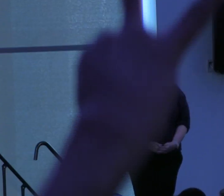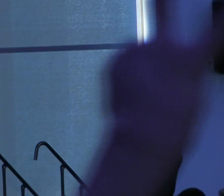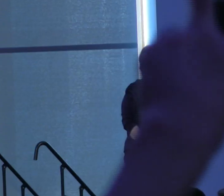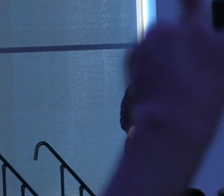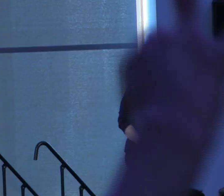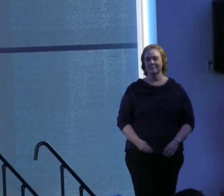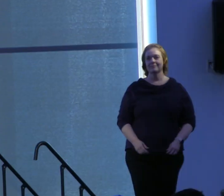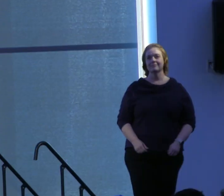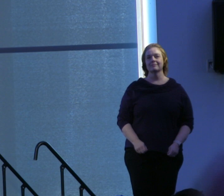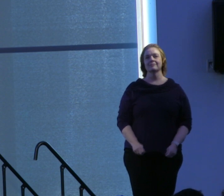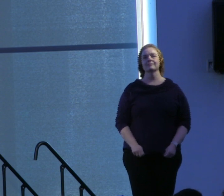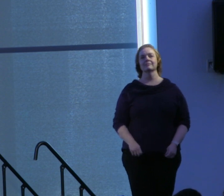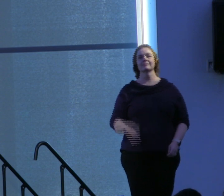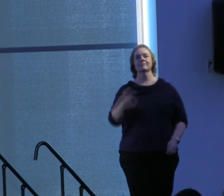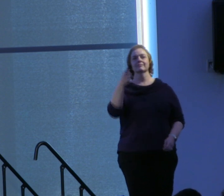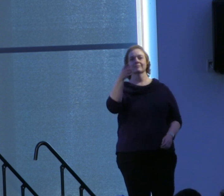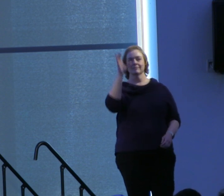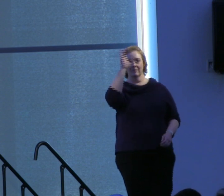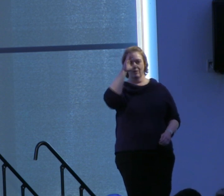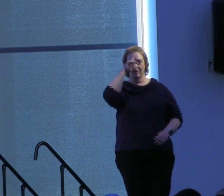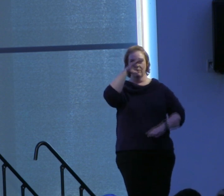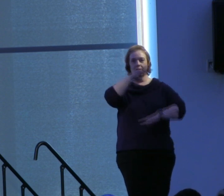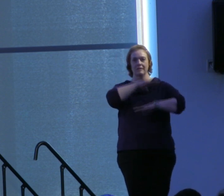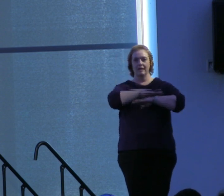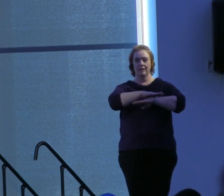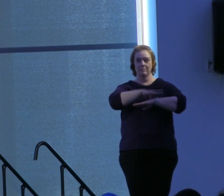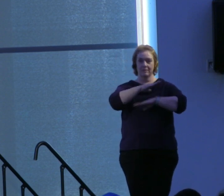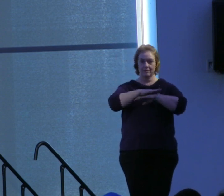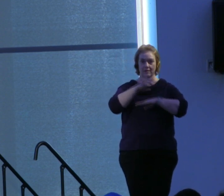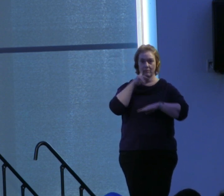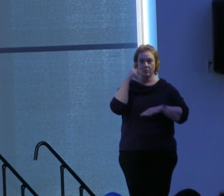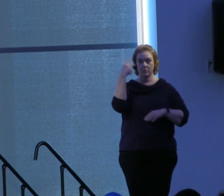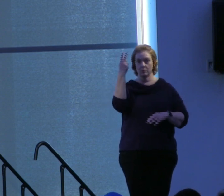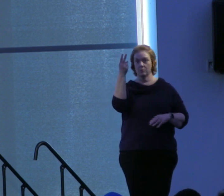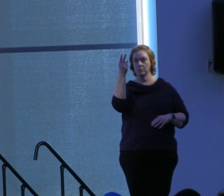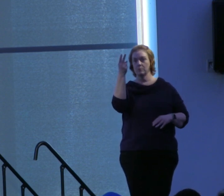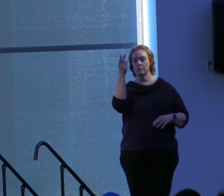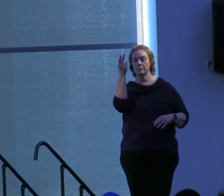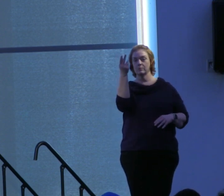Here's some people looking for a table. Yep. Table for two. Okay.